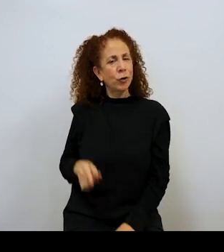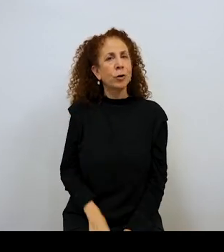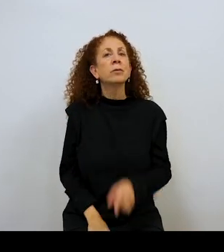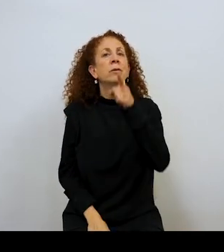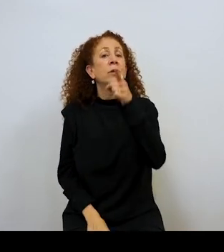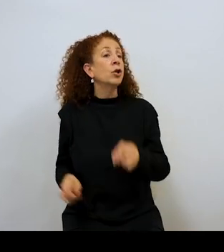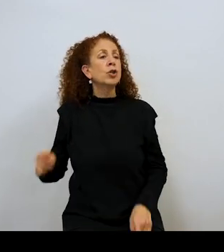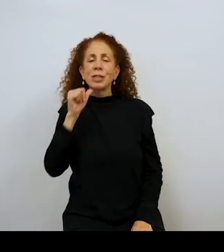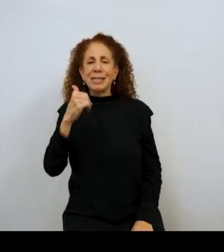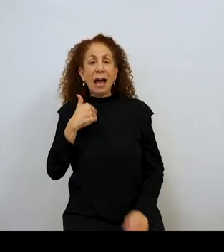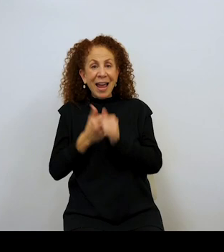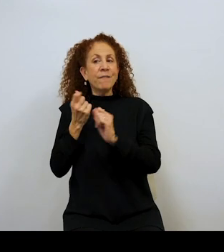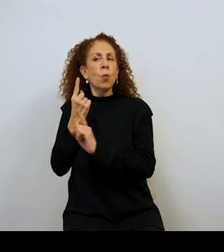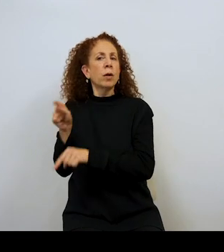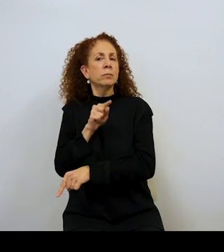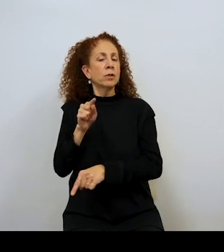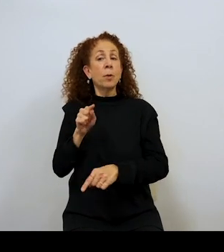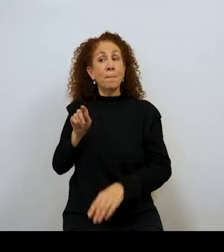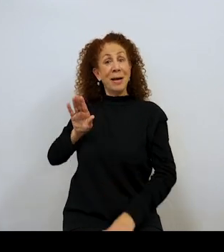don't think she had everyone's number. I think she had his number.